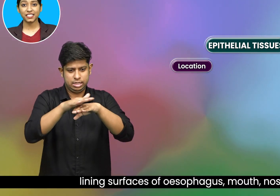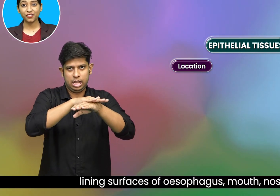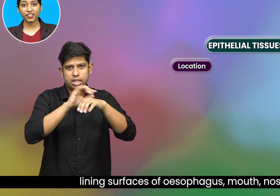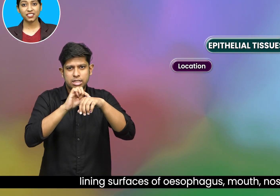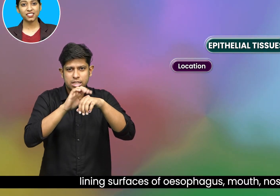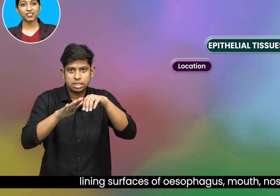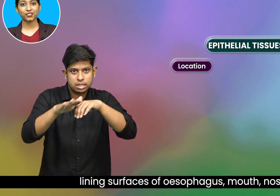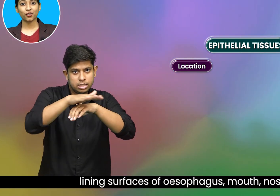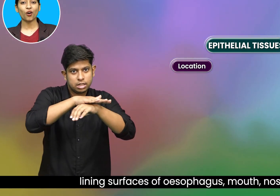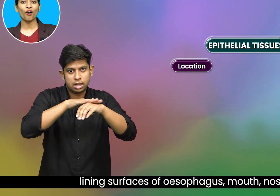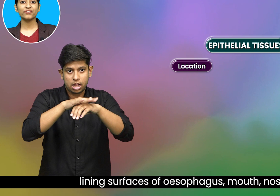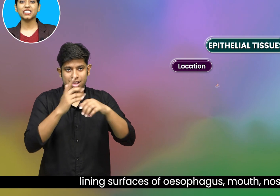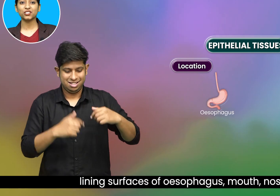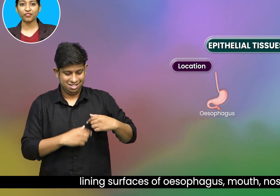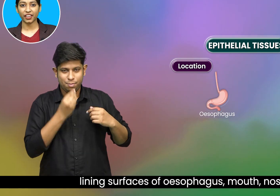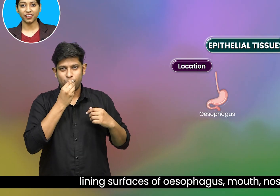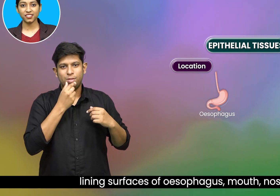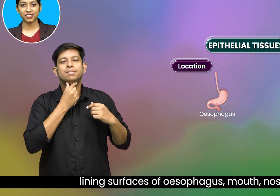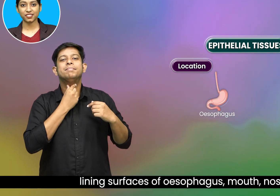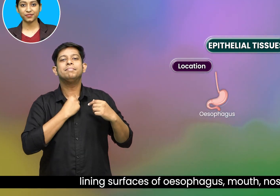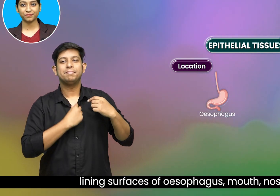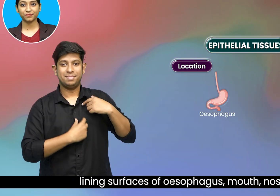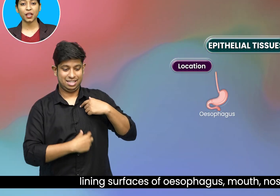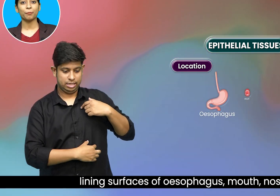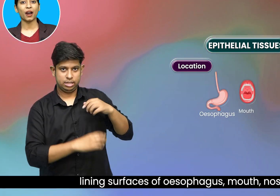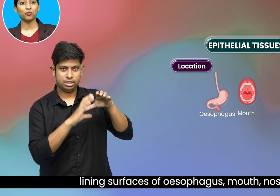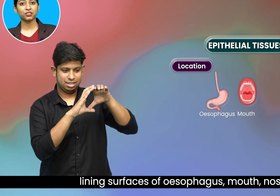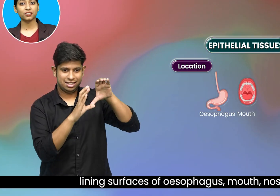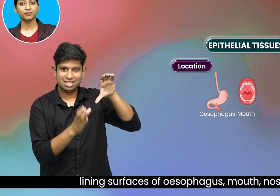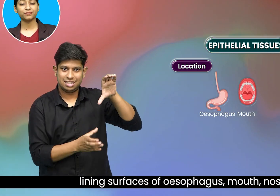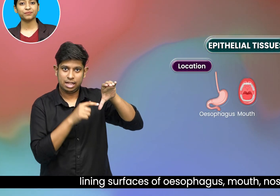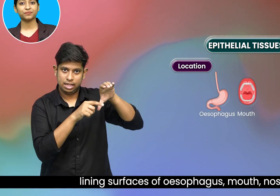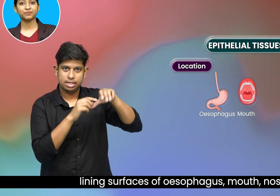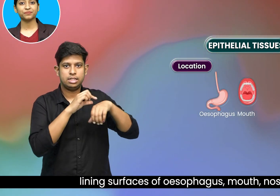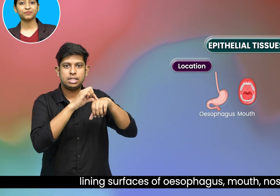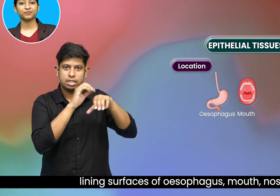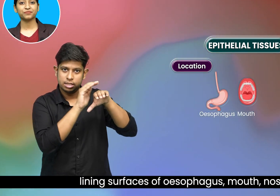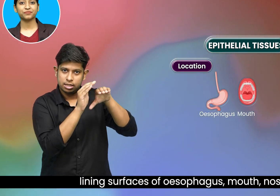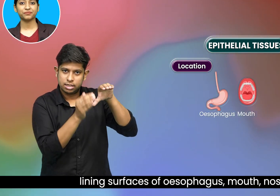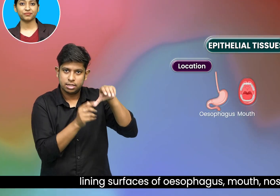Lining surfaces of esophagus, mouth,